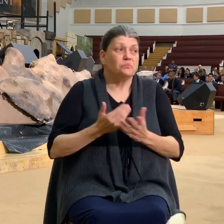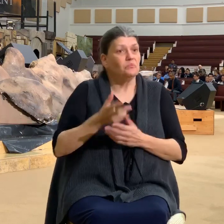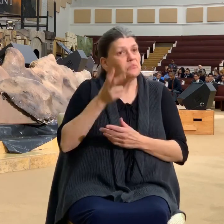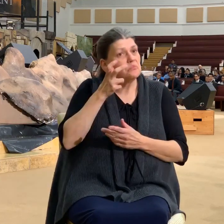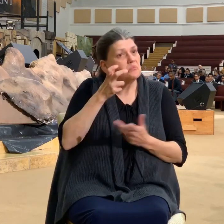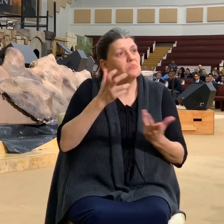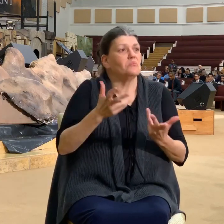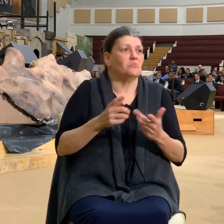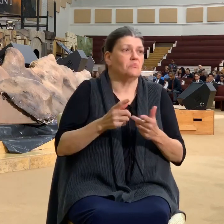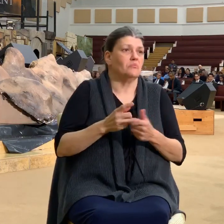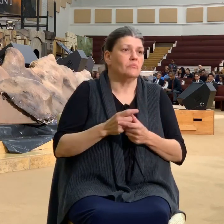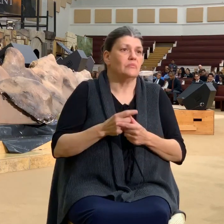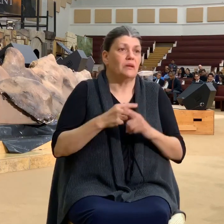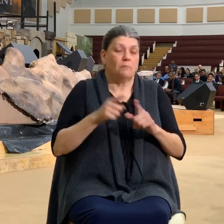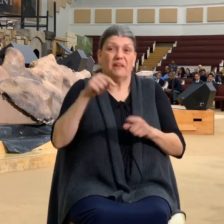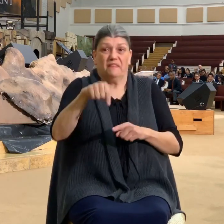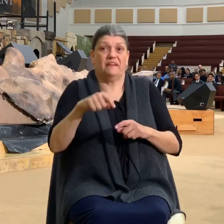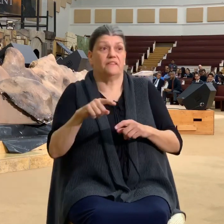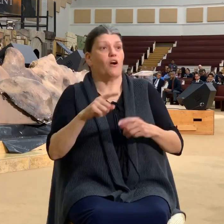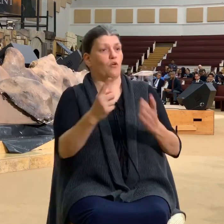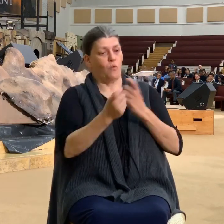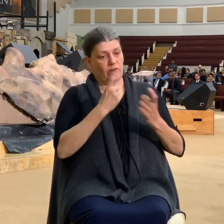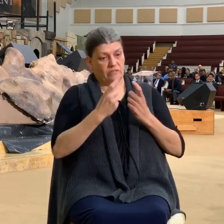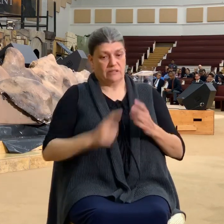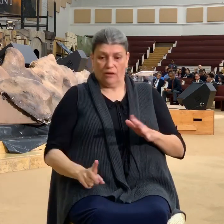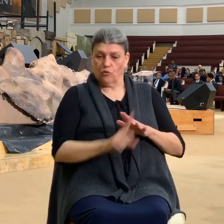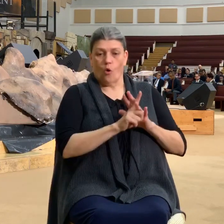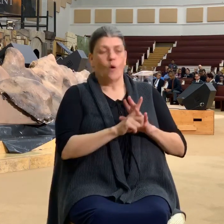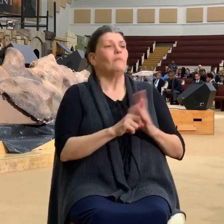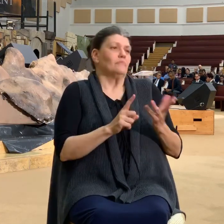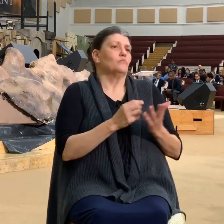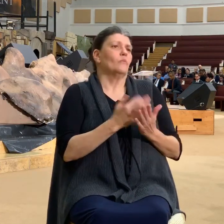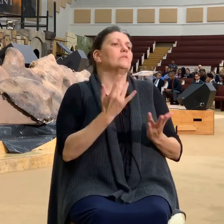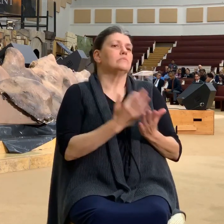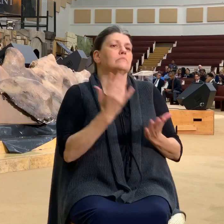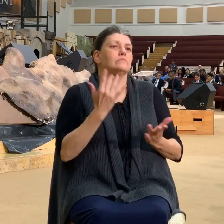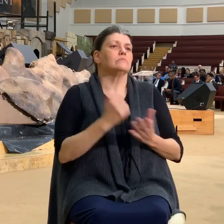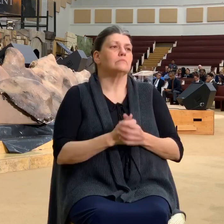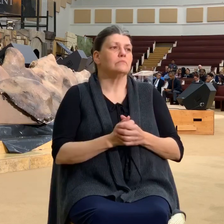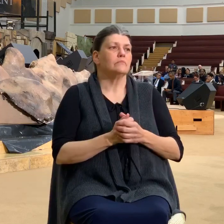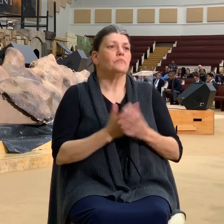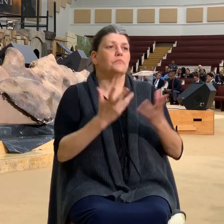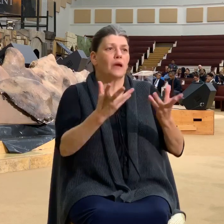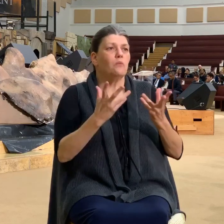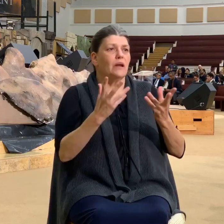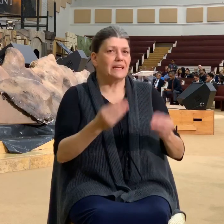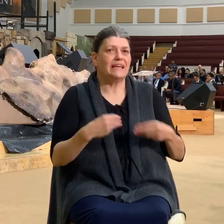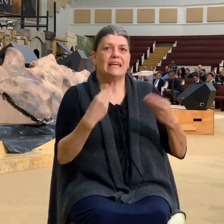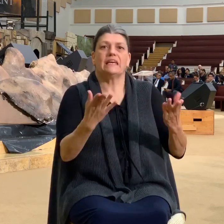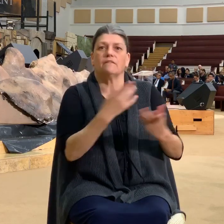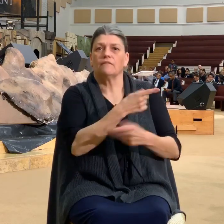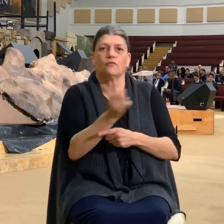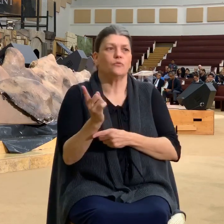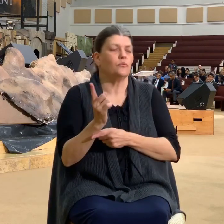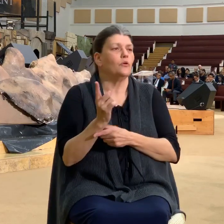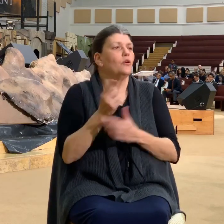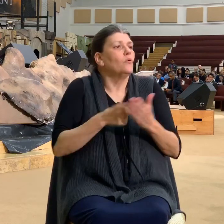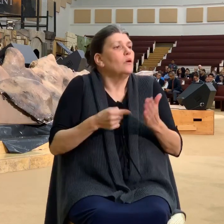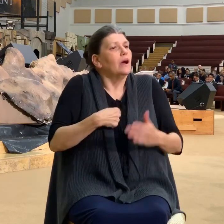And these are questions that come from time to time. And I want to give you